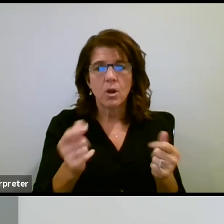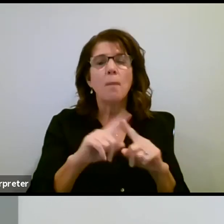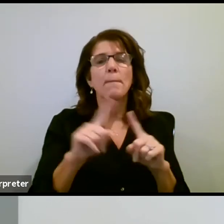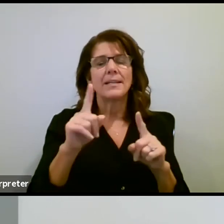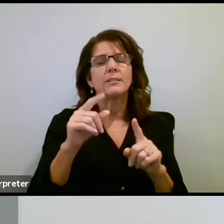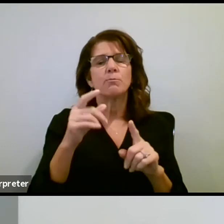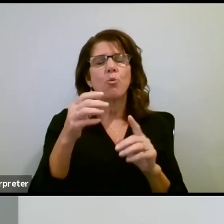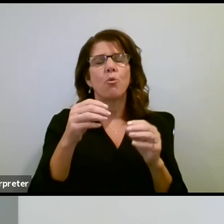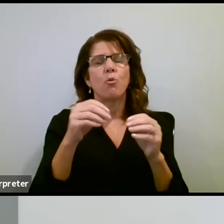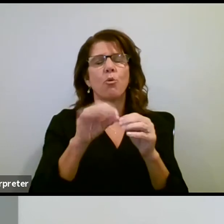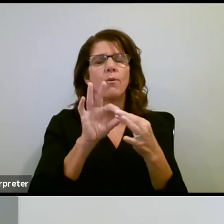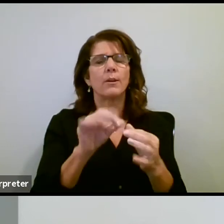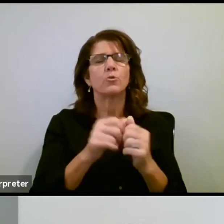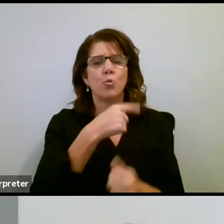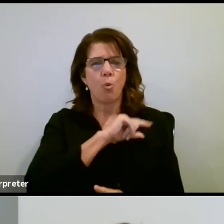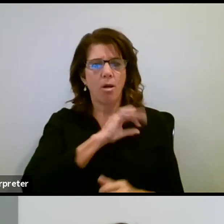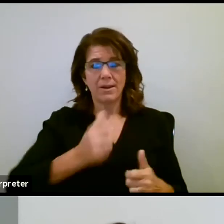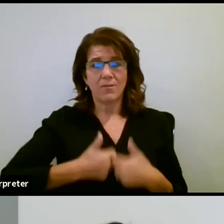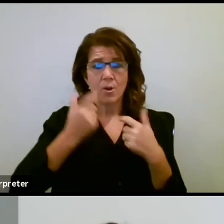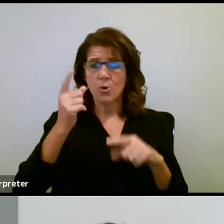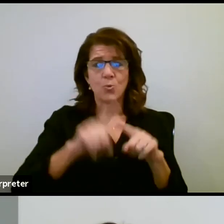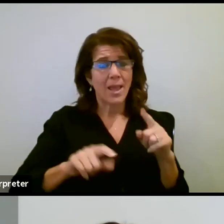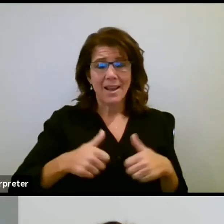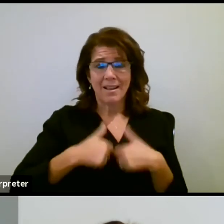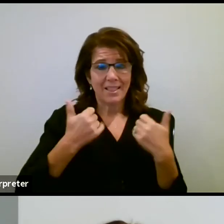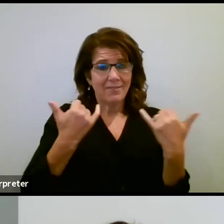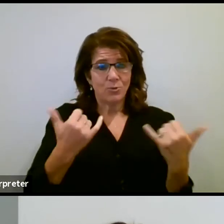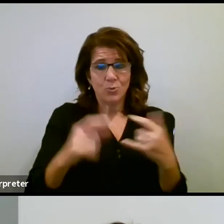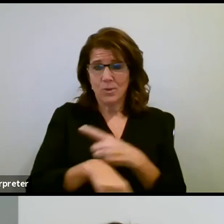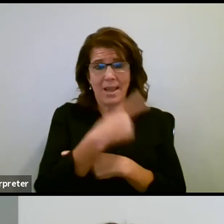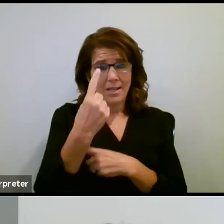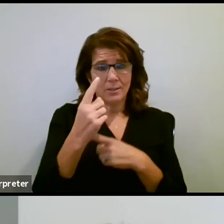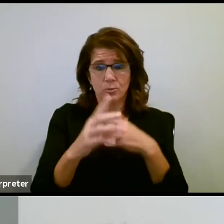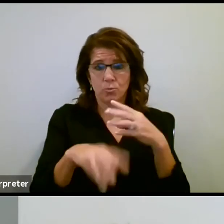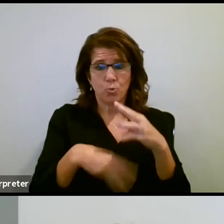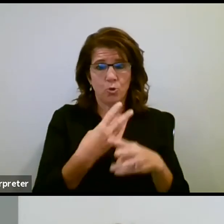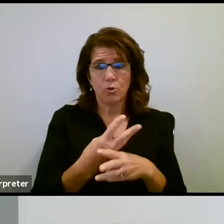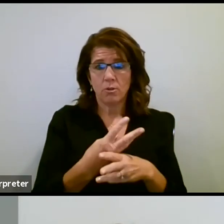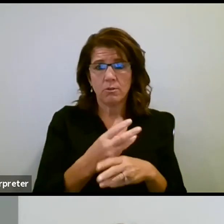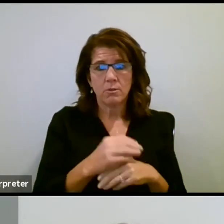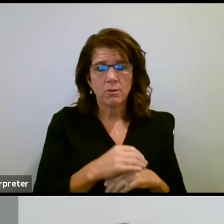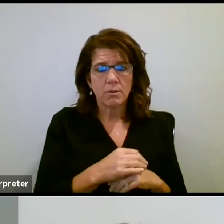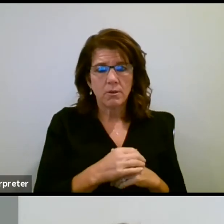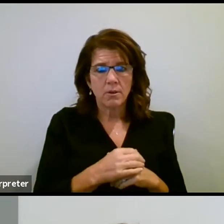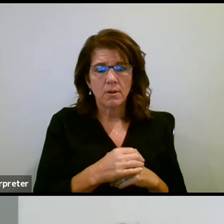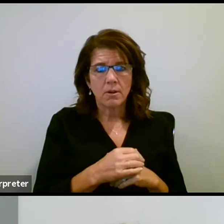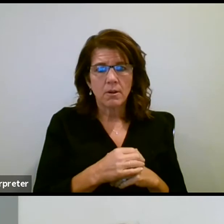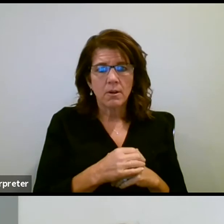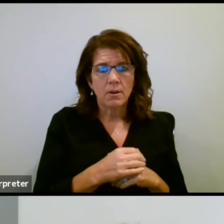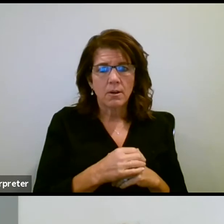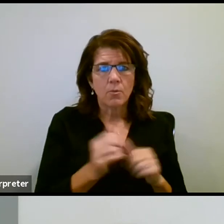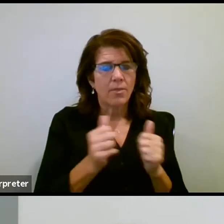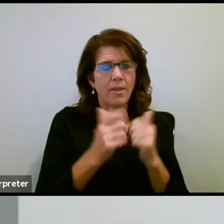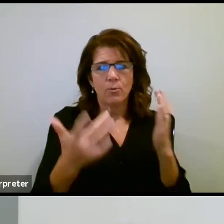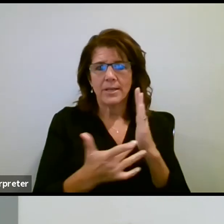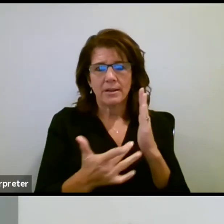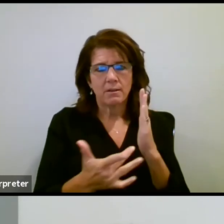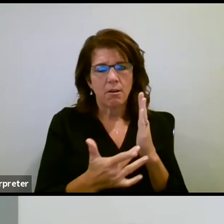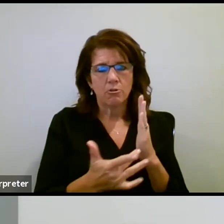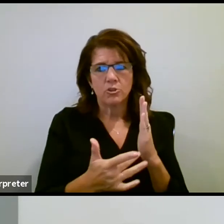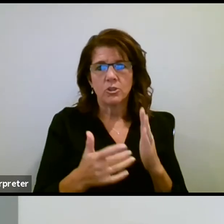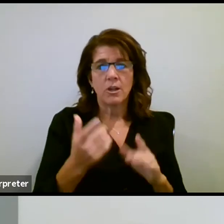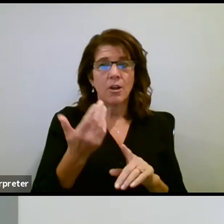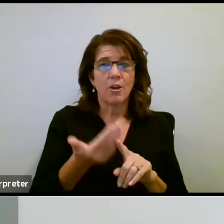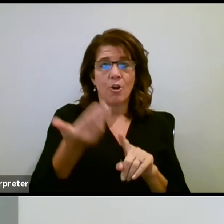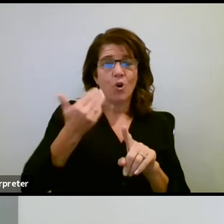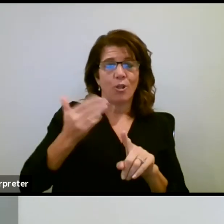now. You cannot live in today's age. We are talking thousands of miles away, connected with technology. I think my earlier speakers